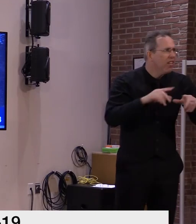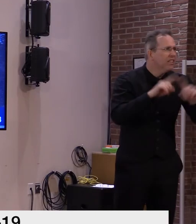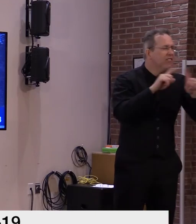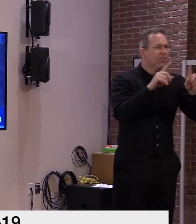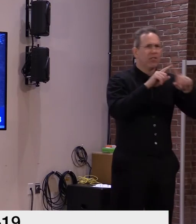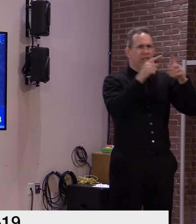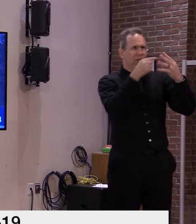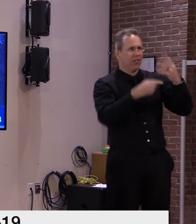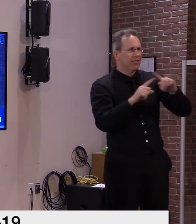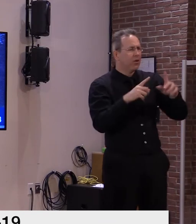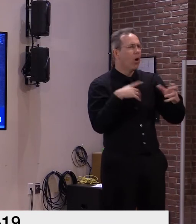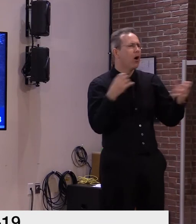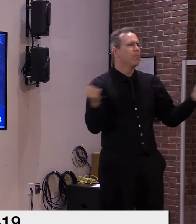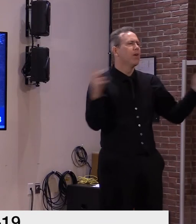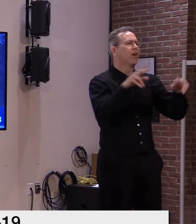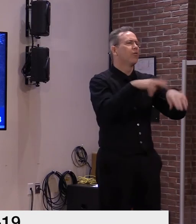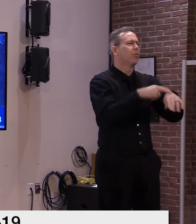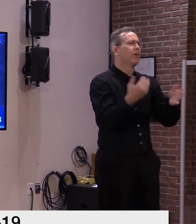running.